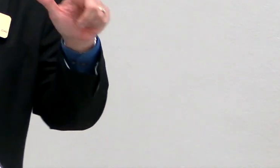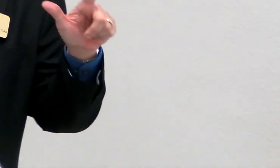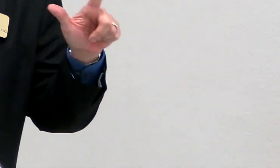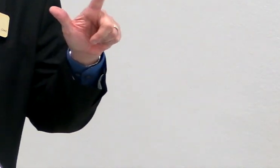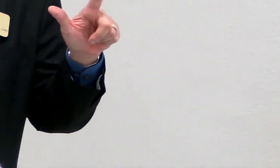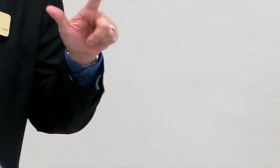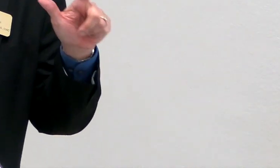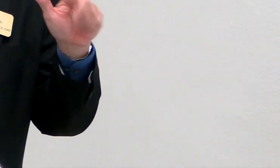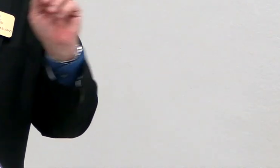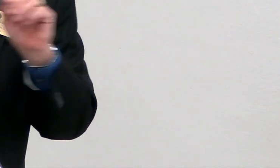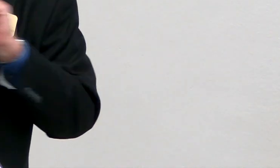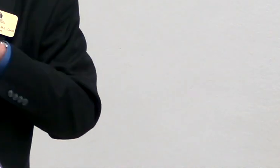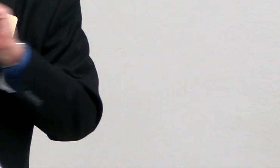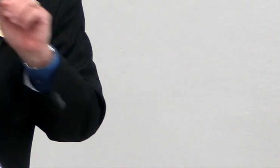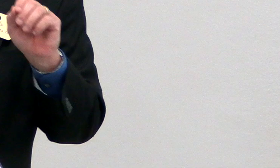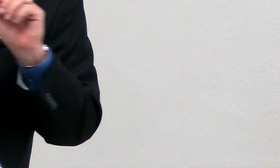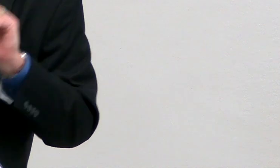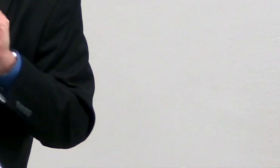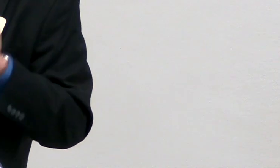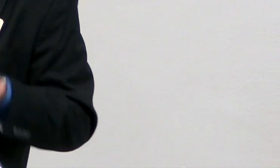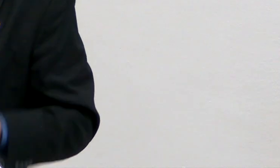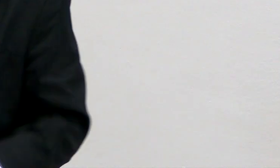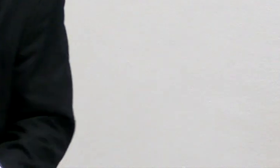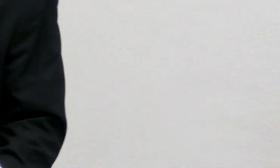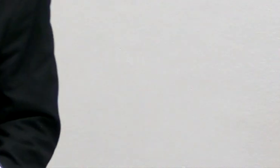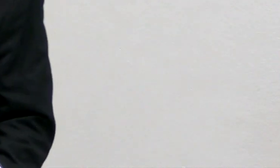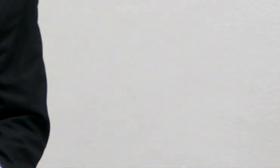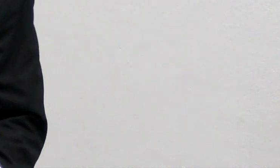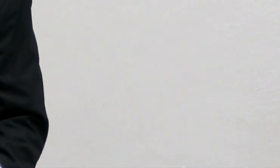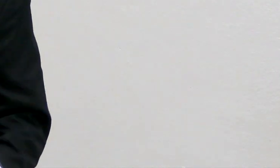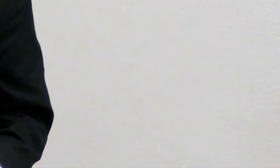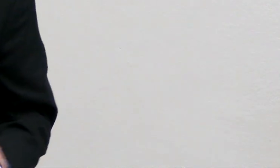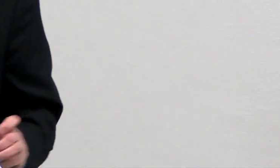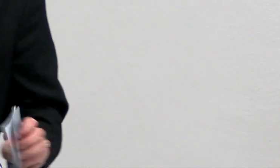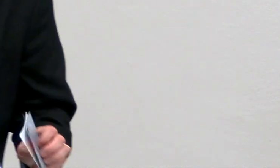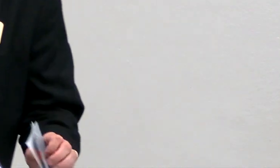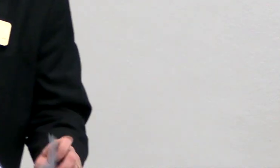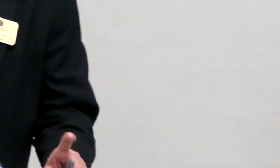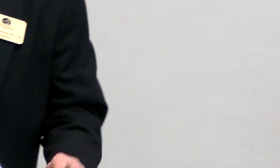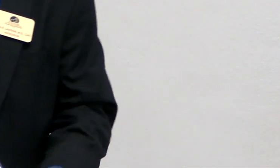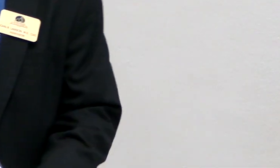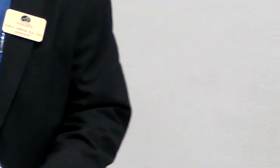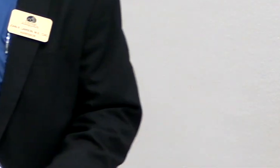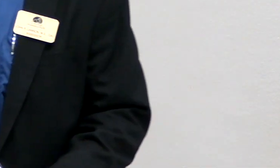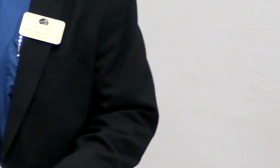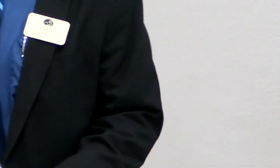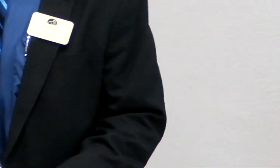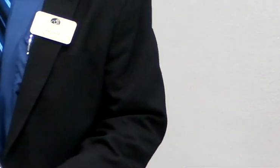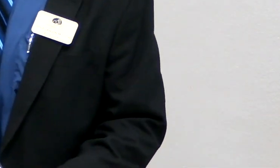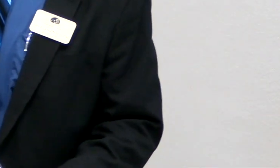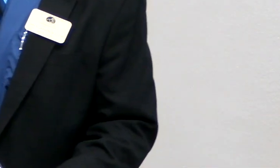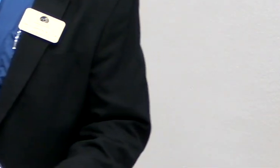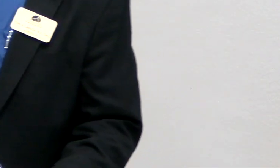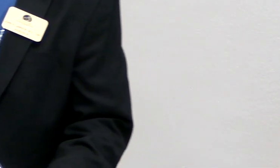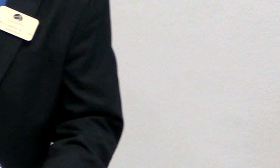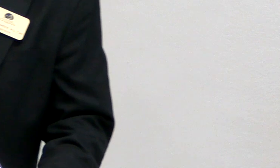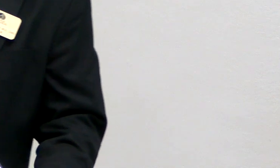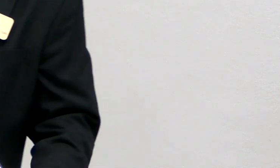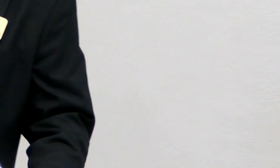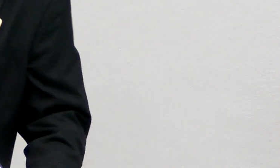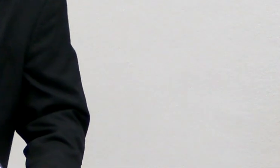Springwood. Okay, so there are parts of every single one of those municipalities in Schaumburg Township. The village of